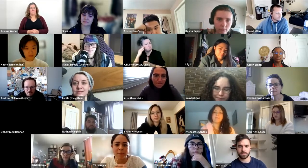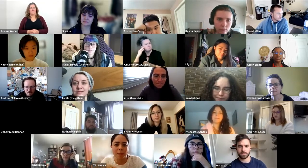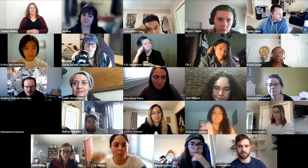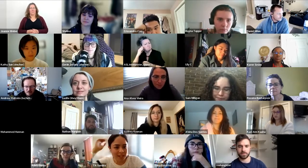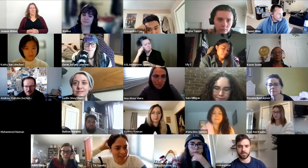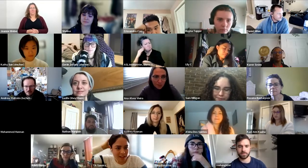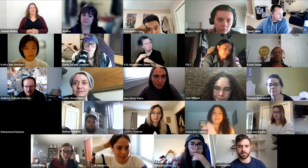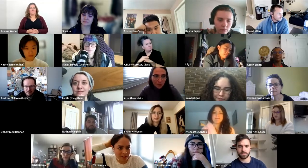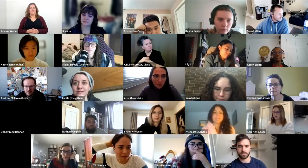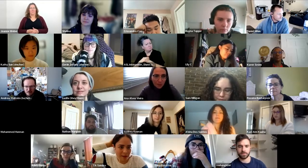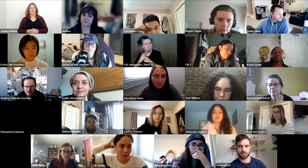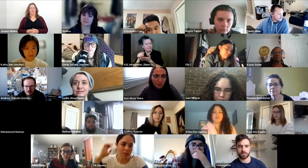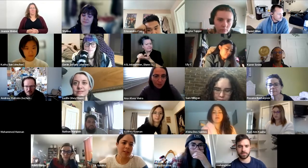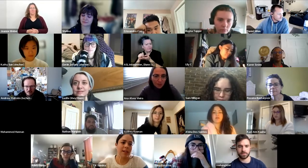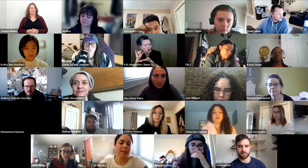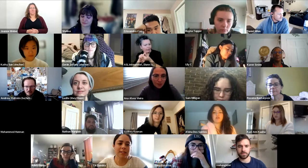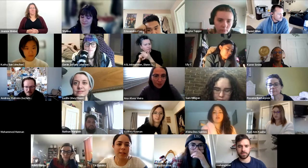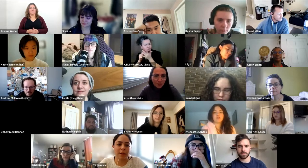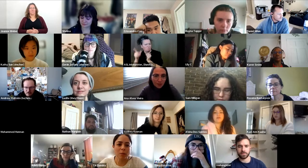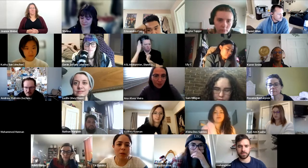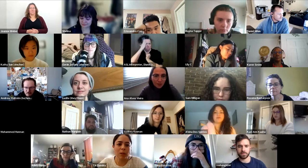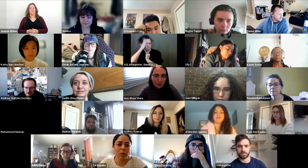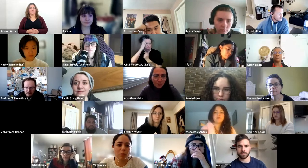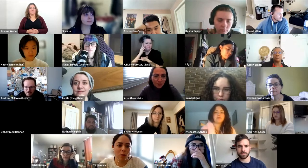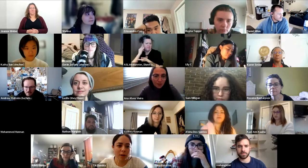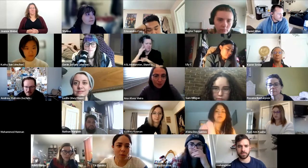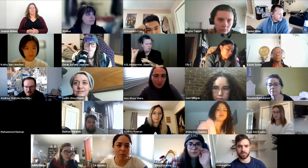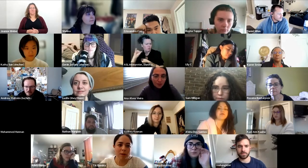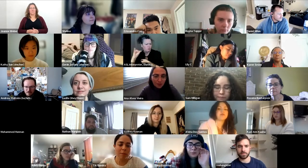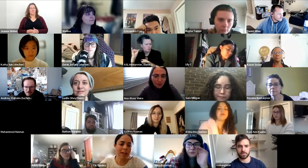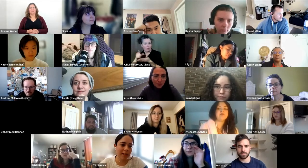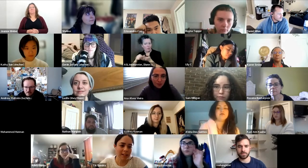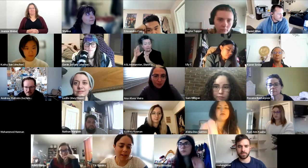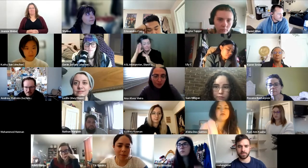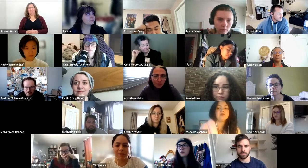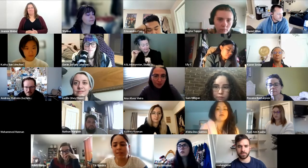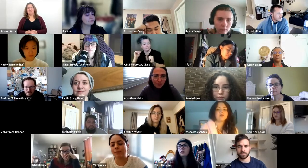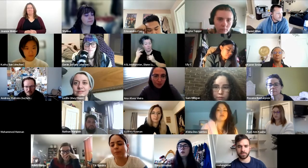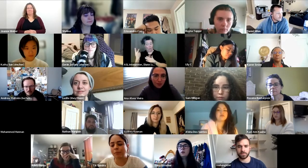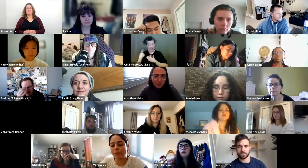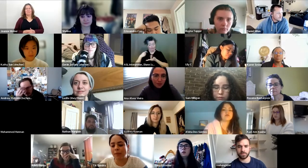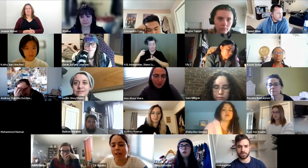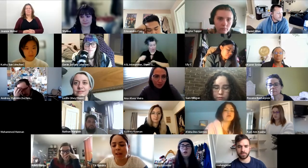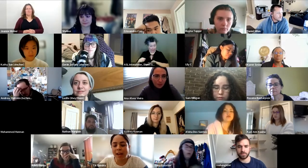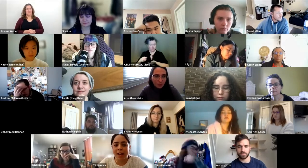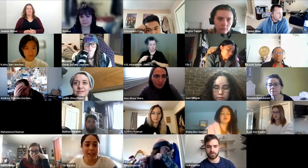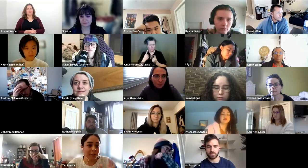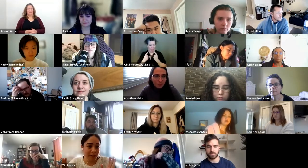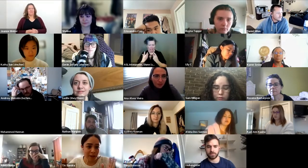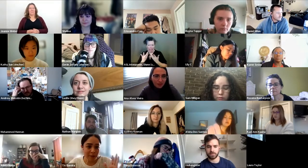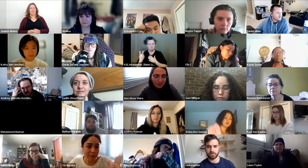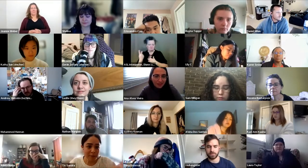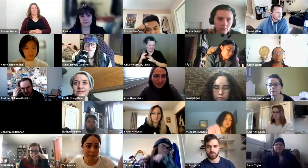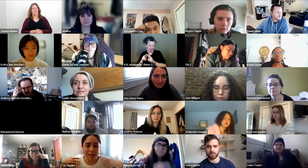well what the assignments are about and what we look for when we are marking the assignments. A